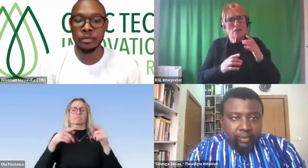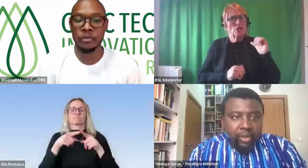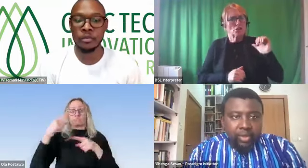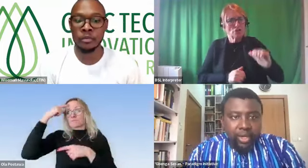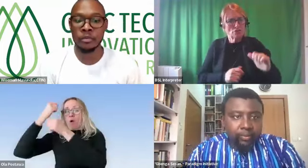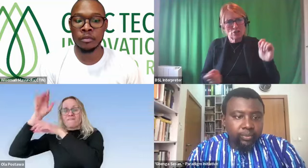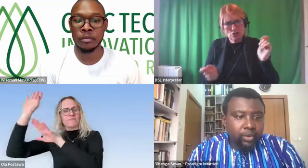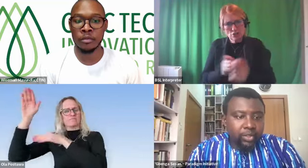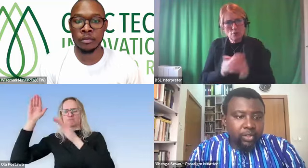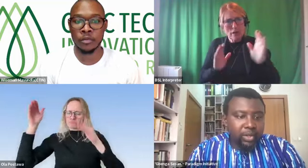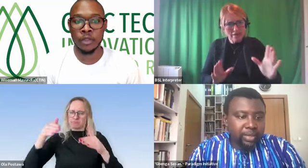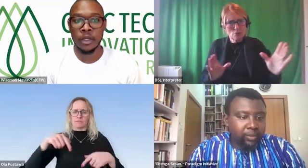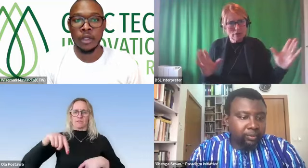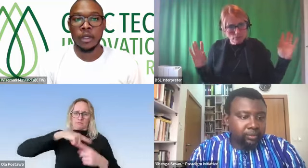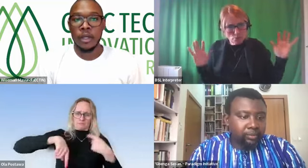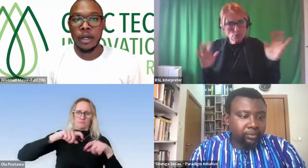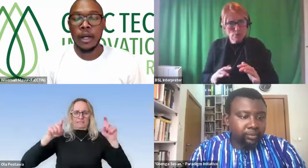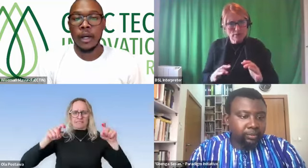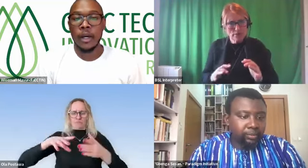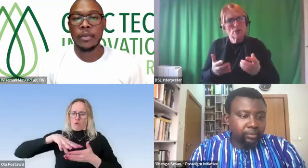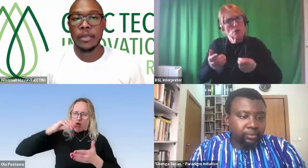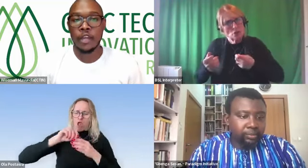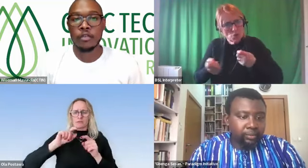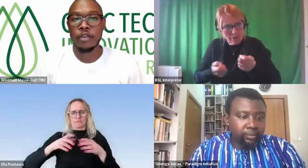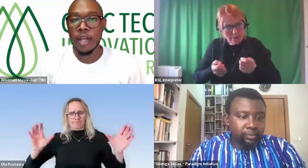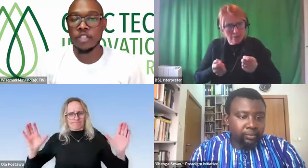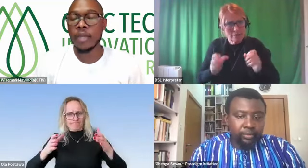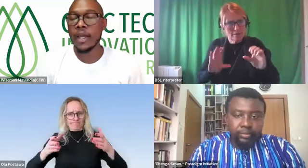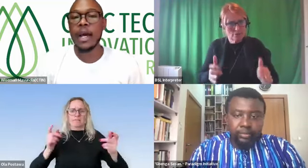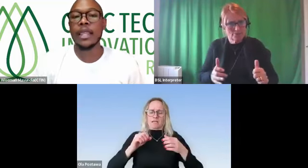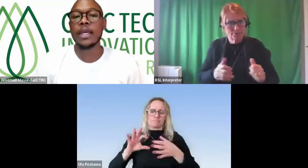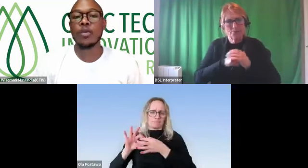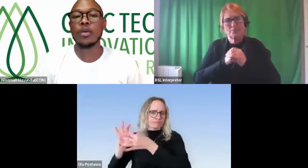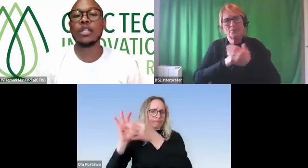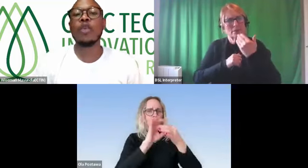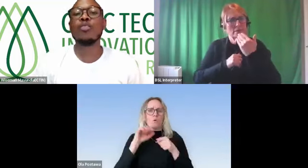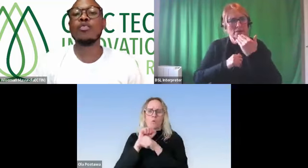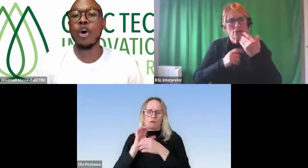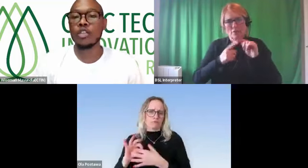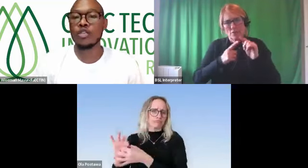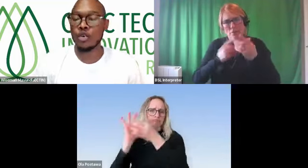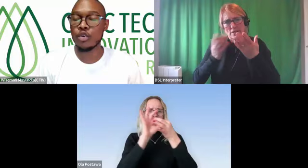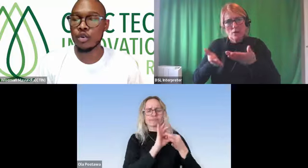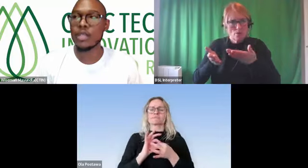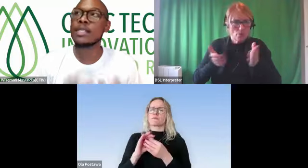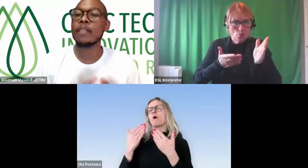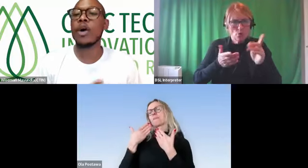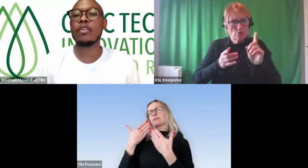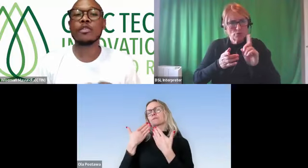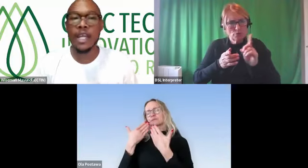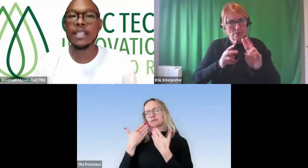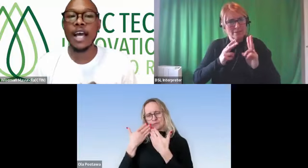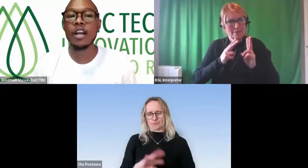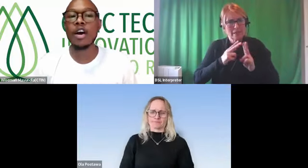to handle. Thank you. Over to you, Westman. Thank you very much, Gbenga. I think we'll now move on to the